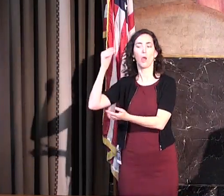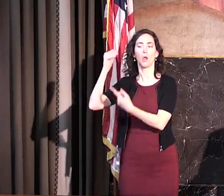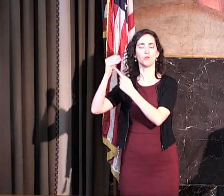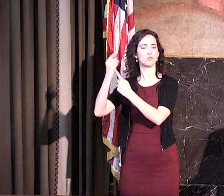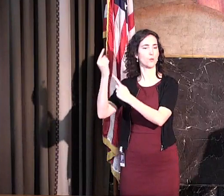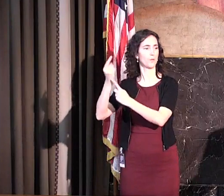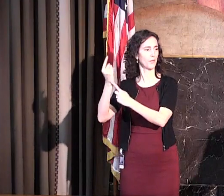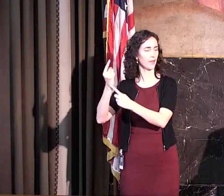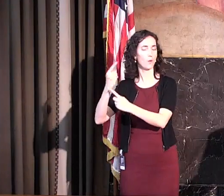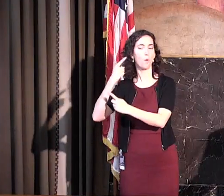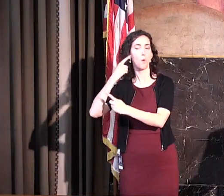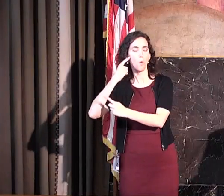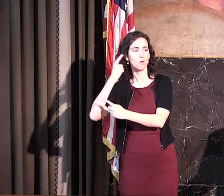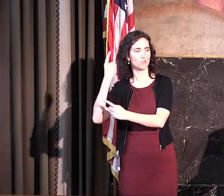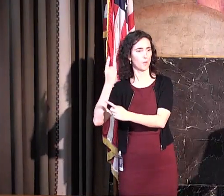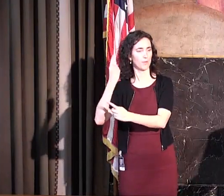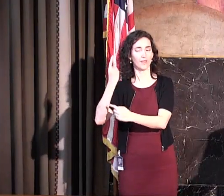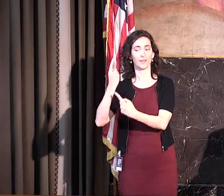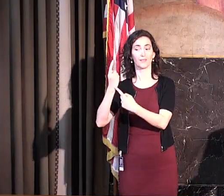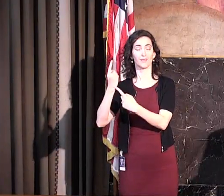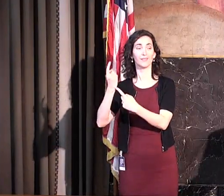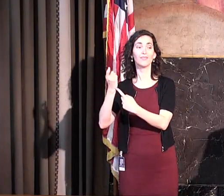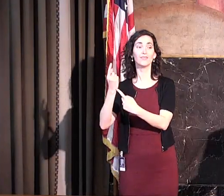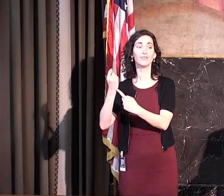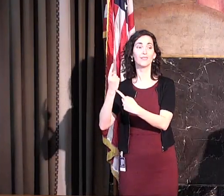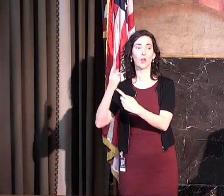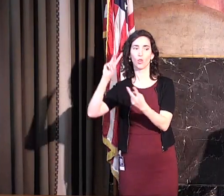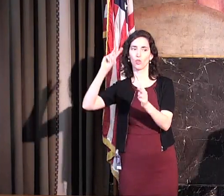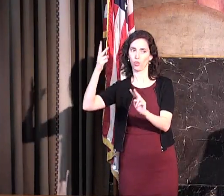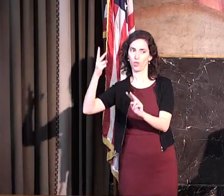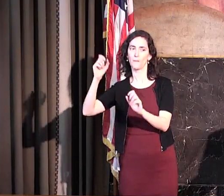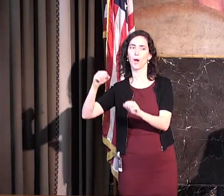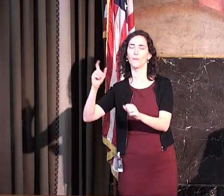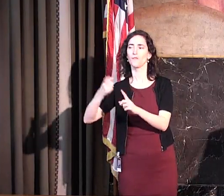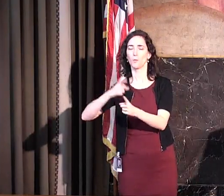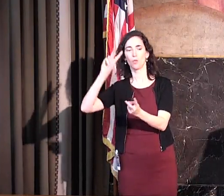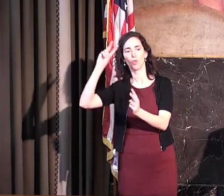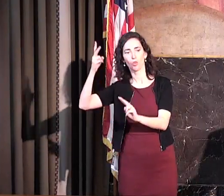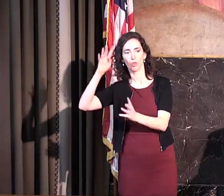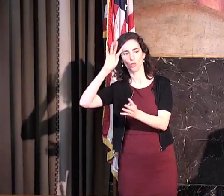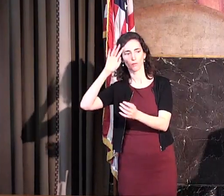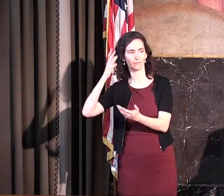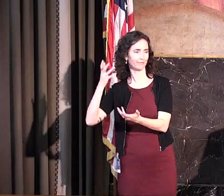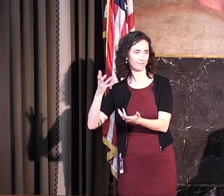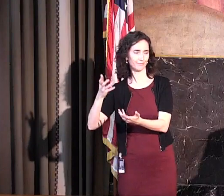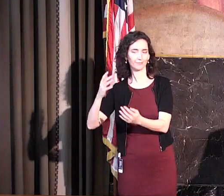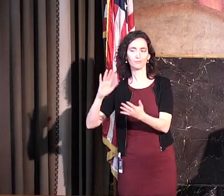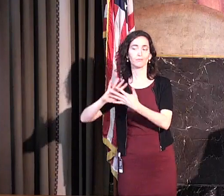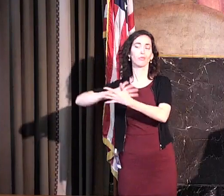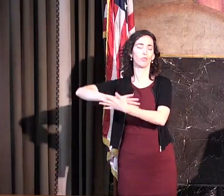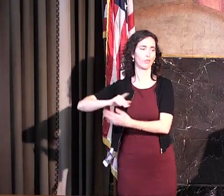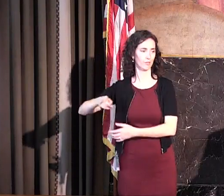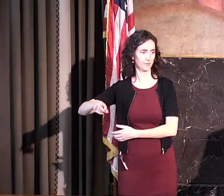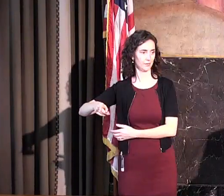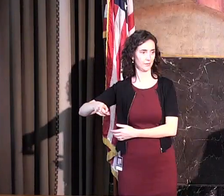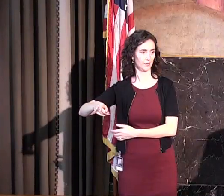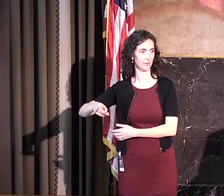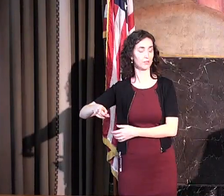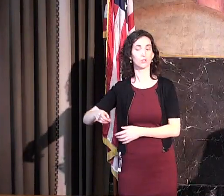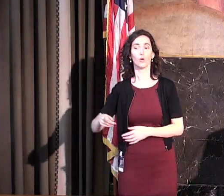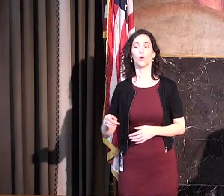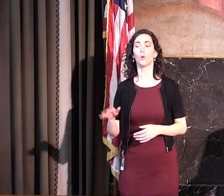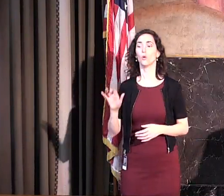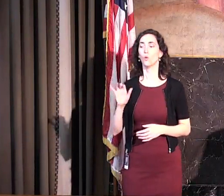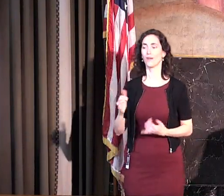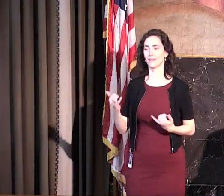probably was informed by misinformation. And some appreciation of the